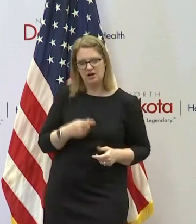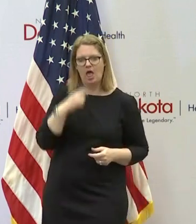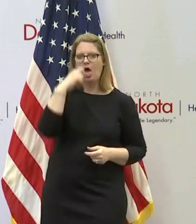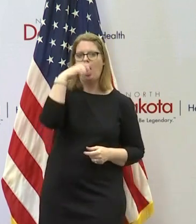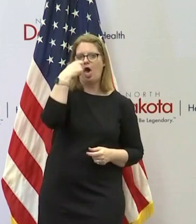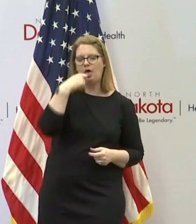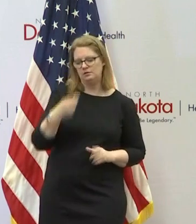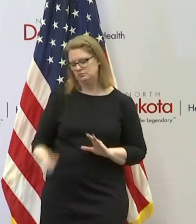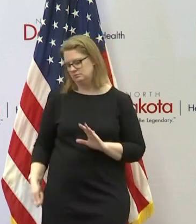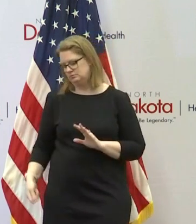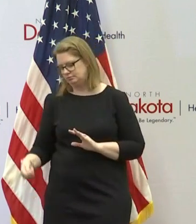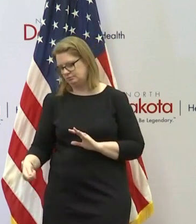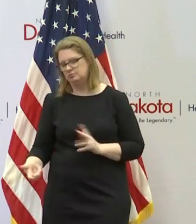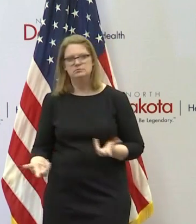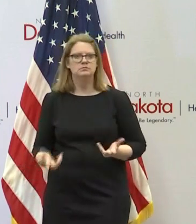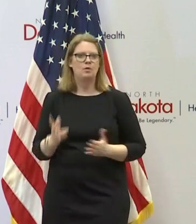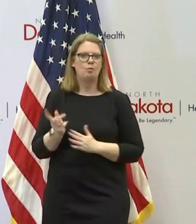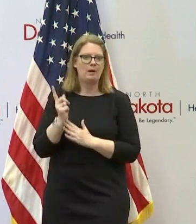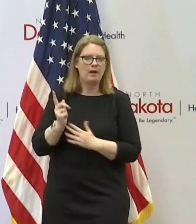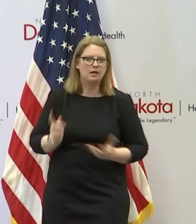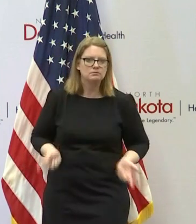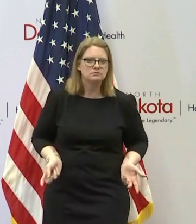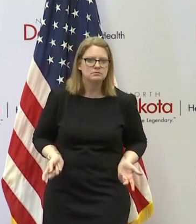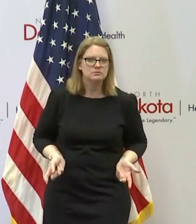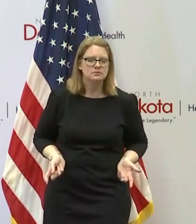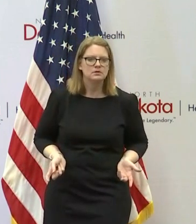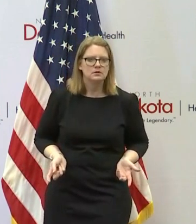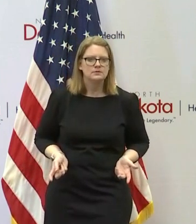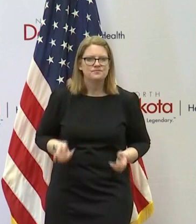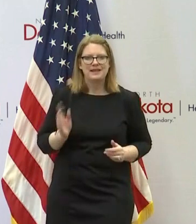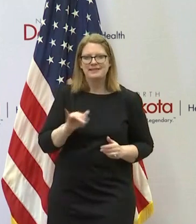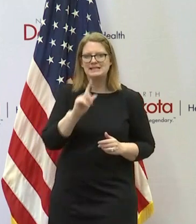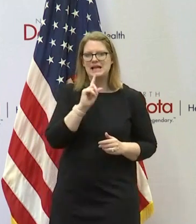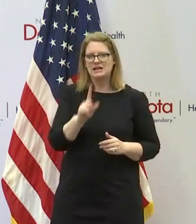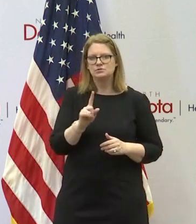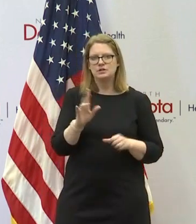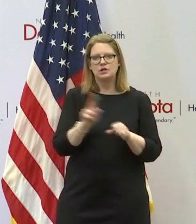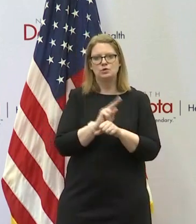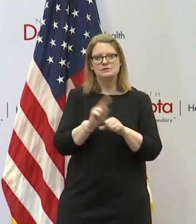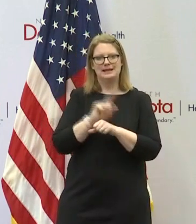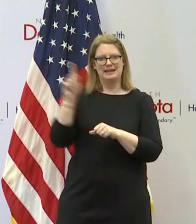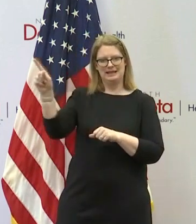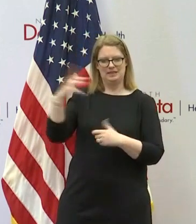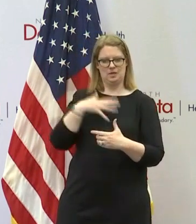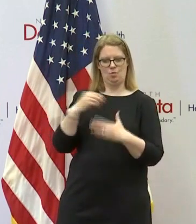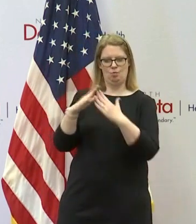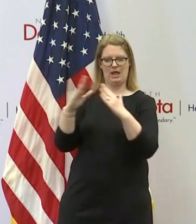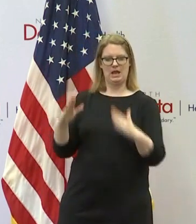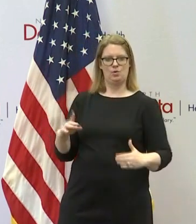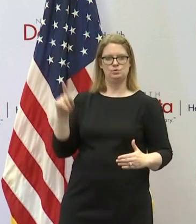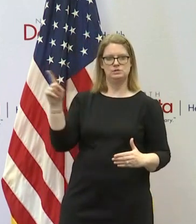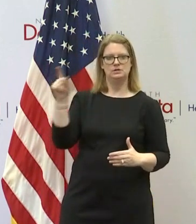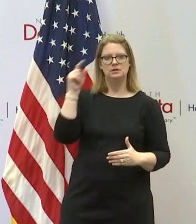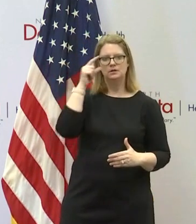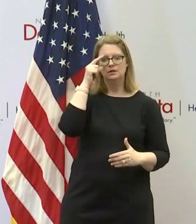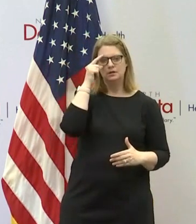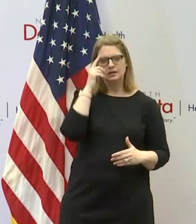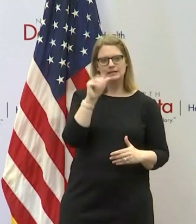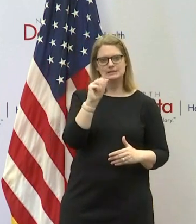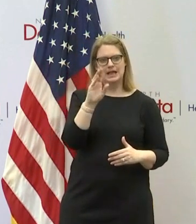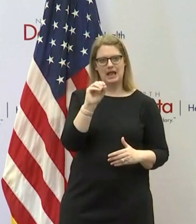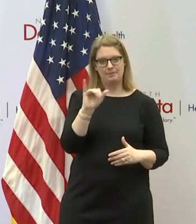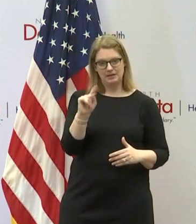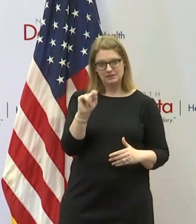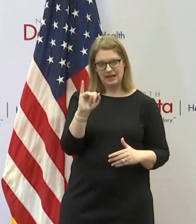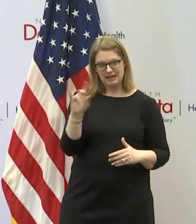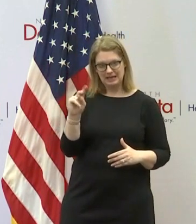the swab, run the test right there. And that's actually what they're using in the White House, and is at the Abbott ID Now